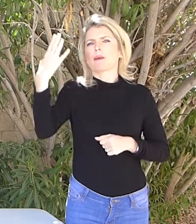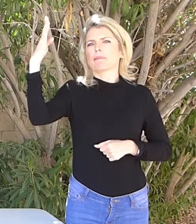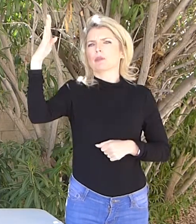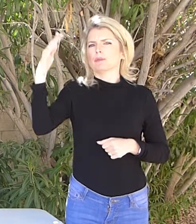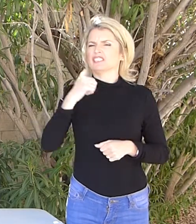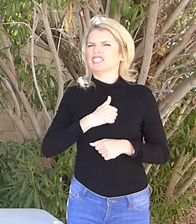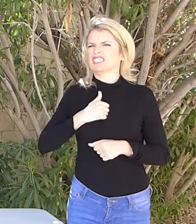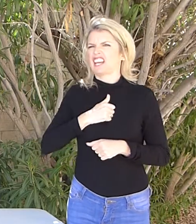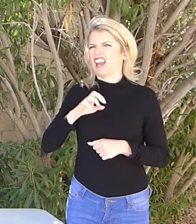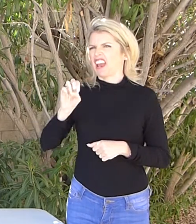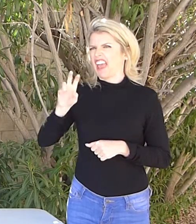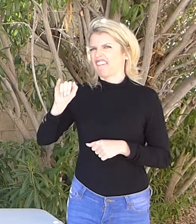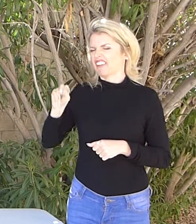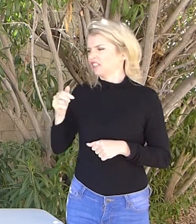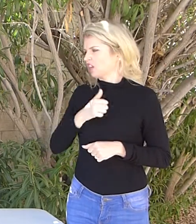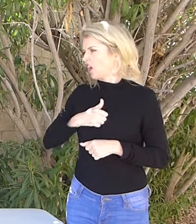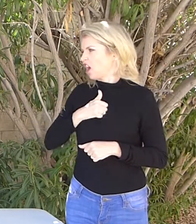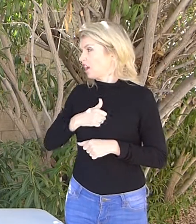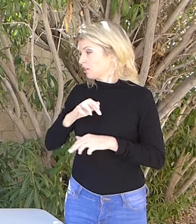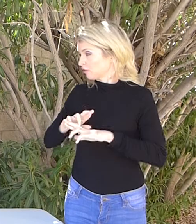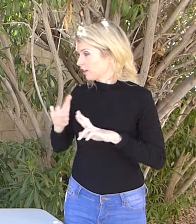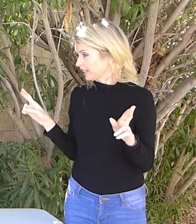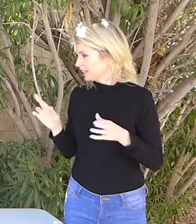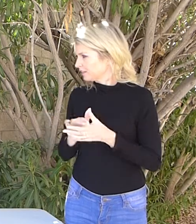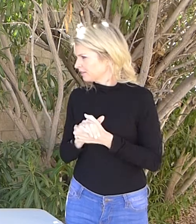Evan. You ready?